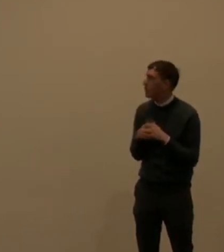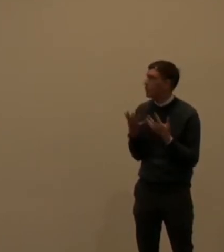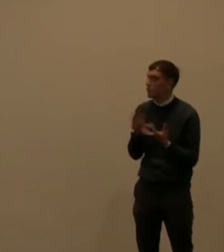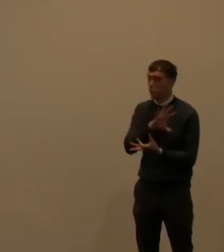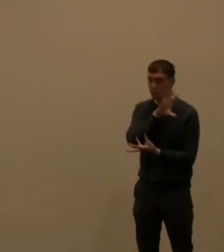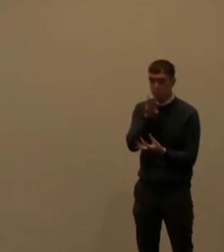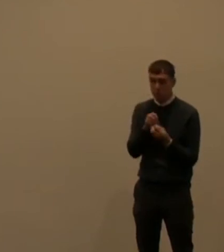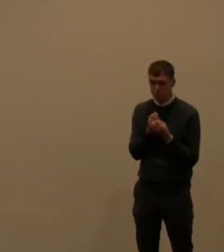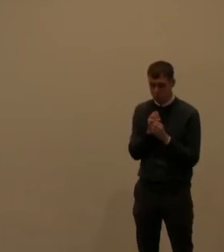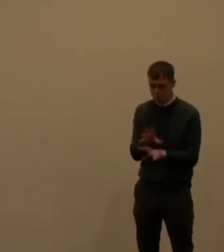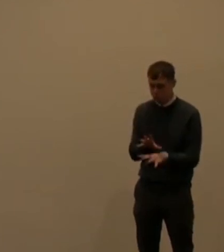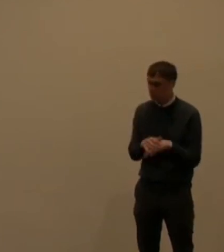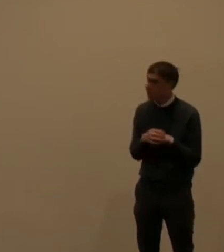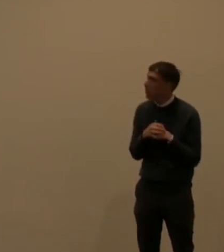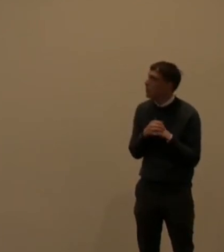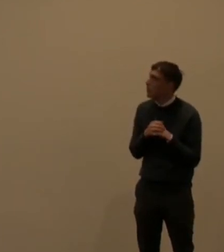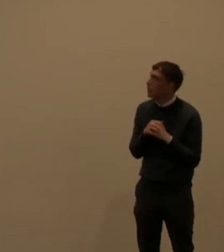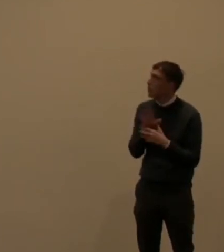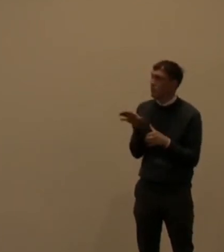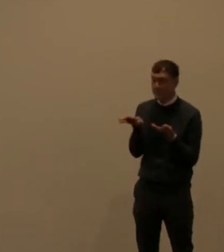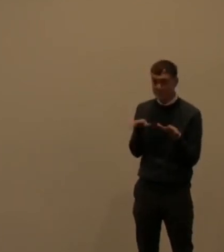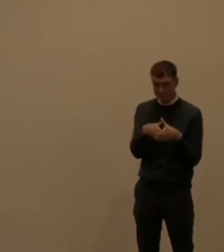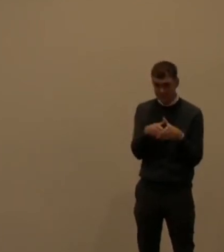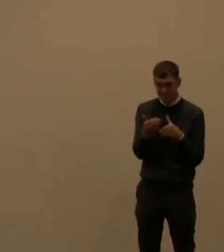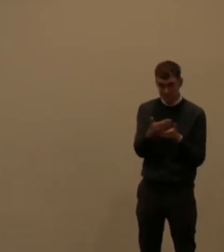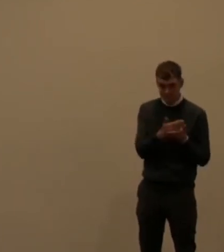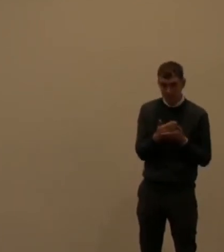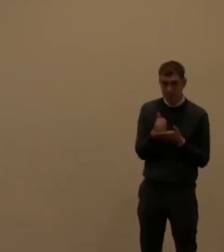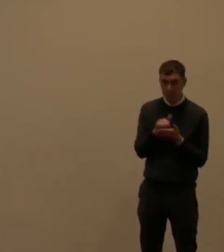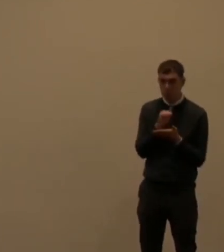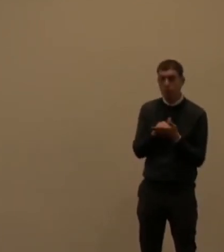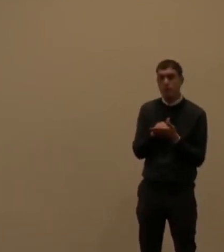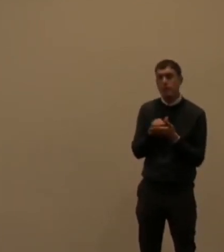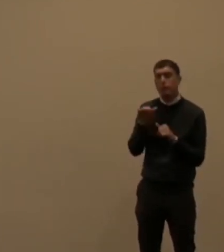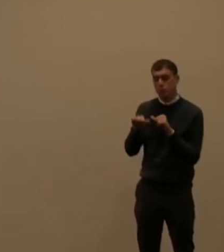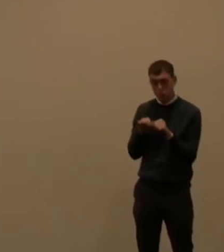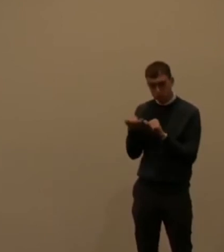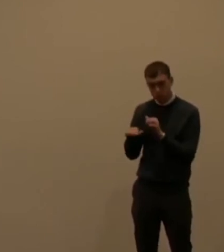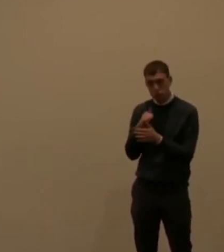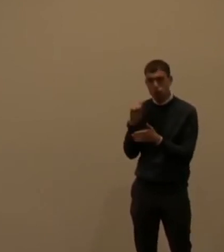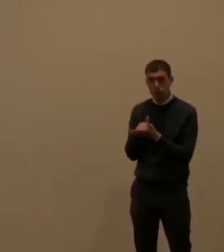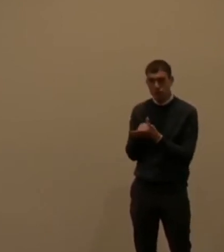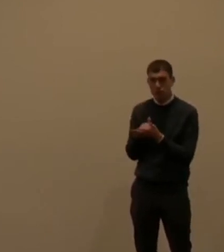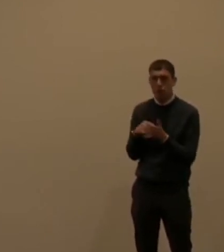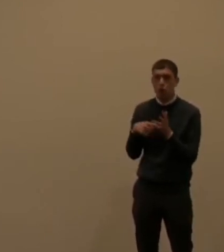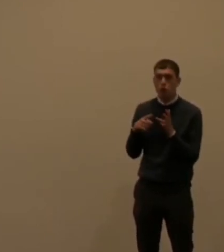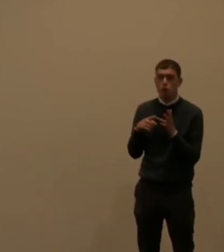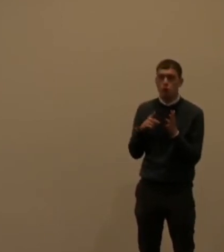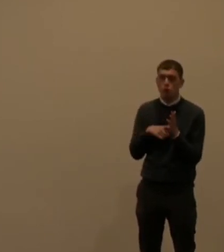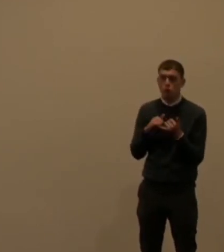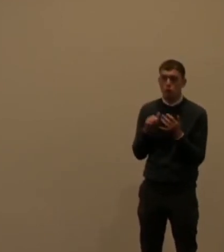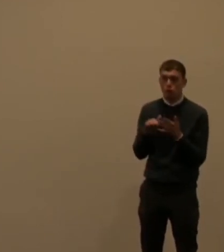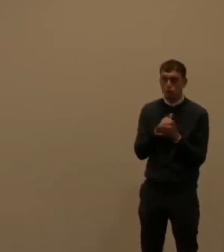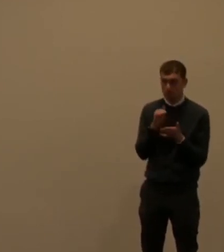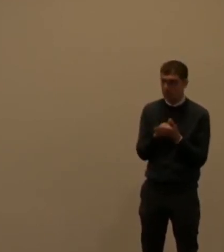summary, gather the right team, decide upon the right processes, choose the right tools, can be one or the